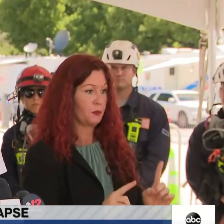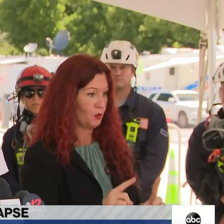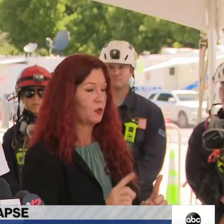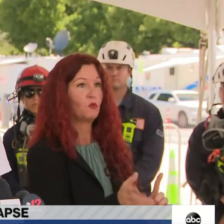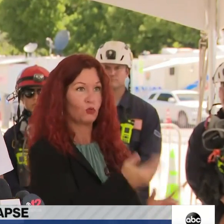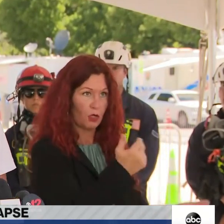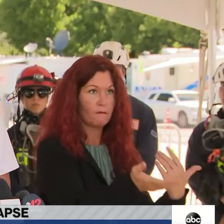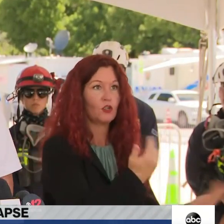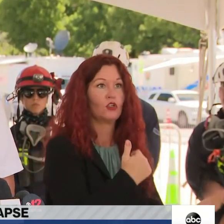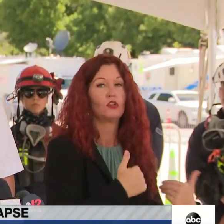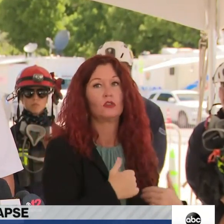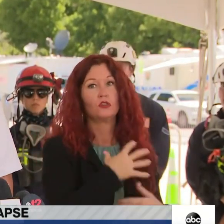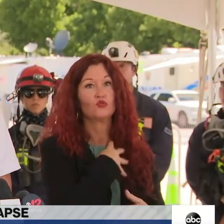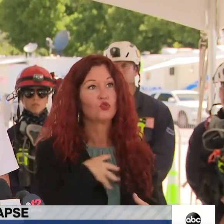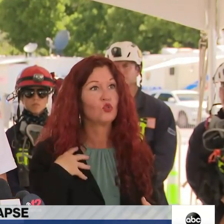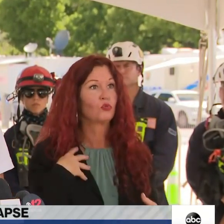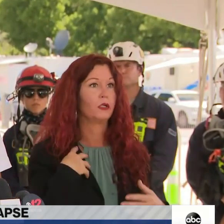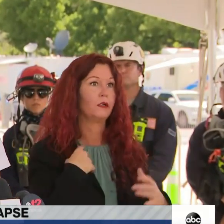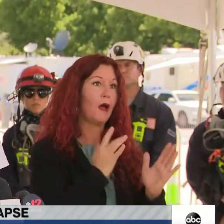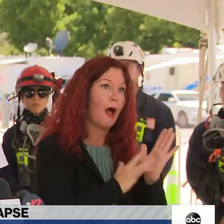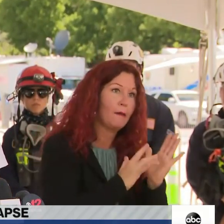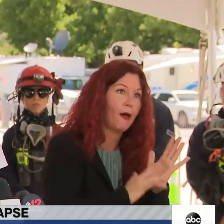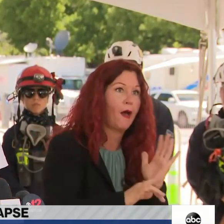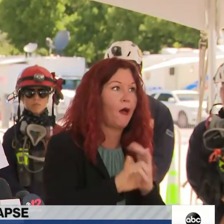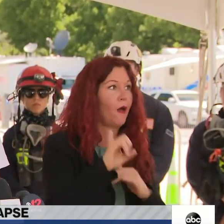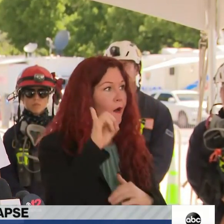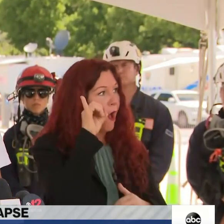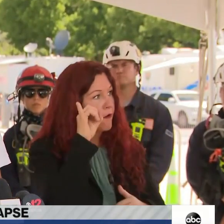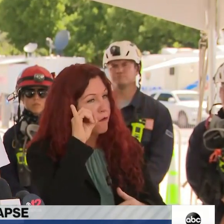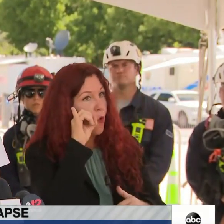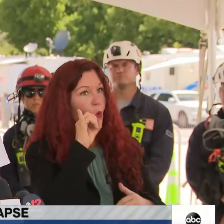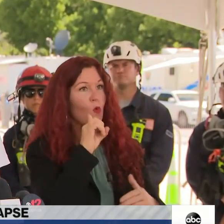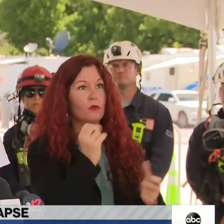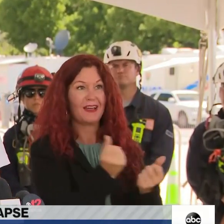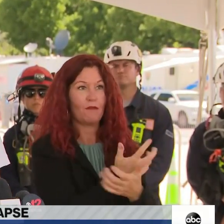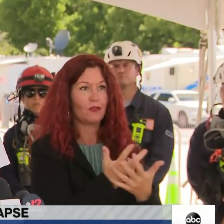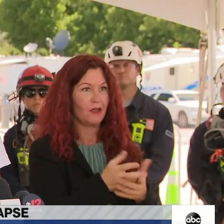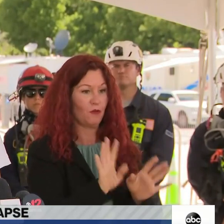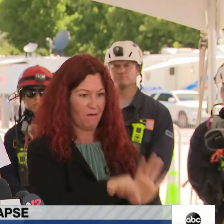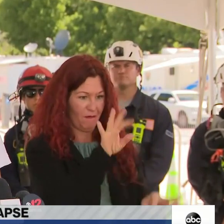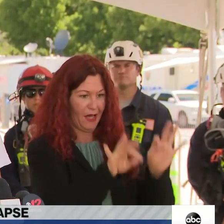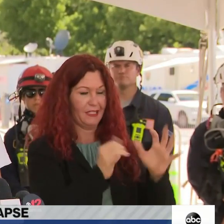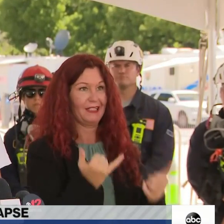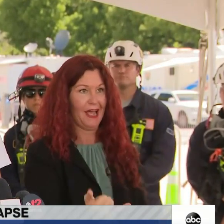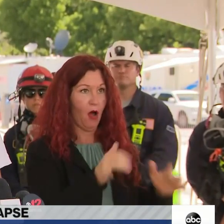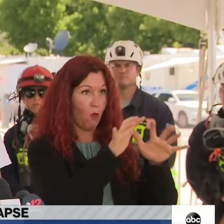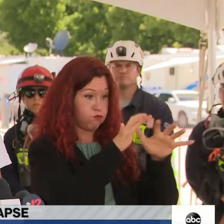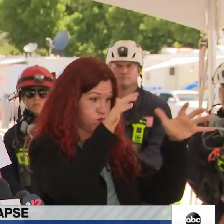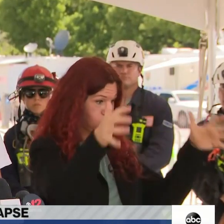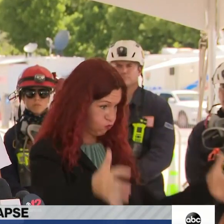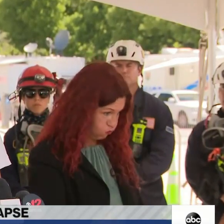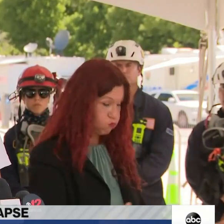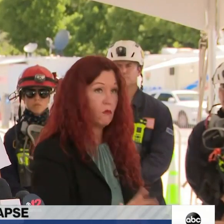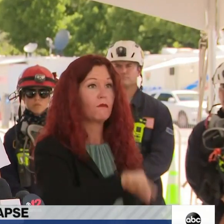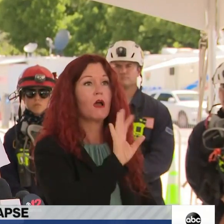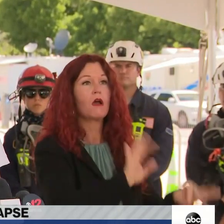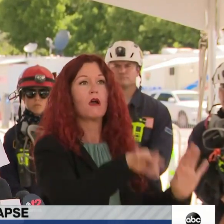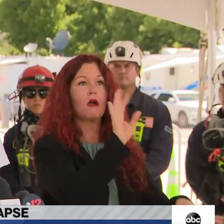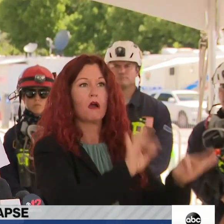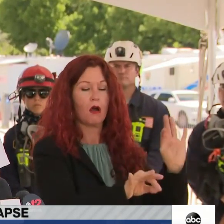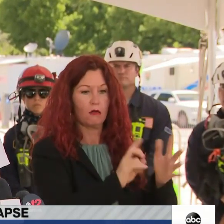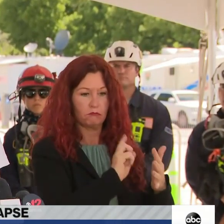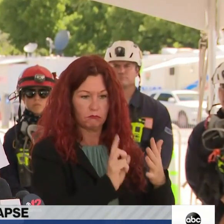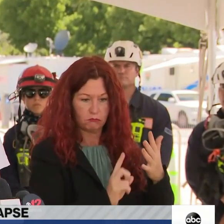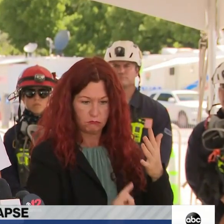jewelry, iPads, iPhones, etc., from the debris. Those items are noted and located with